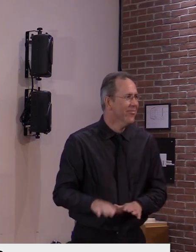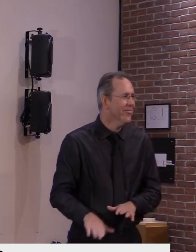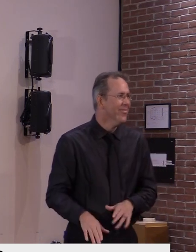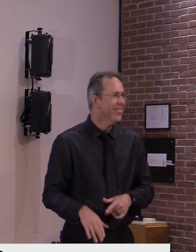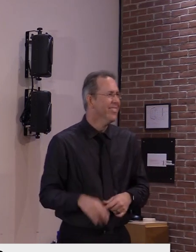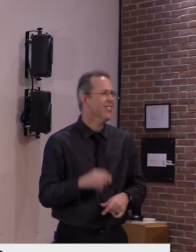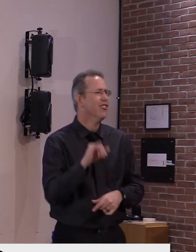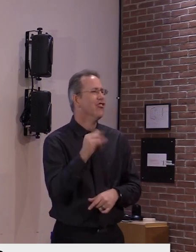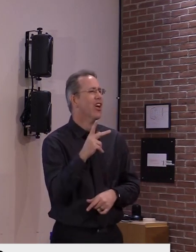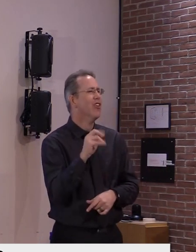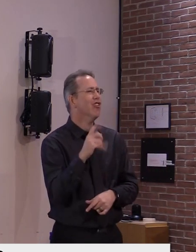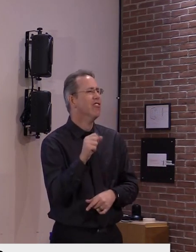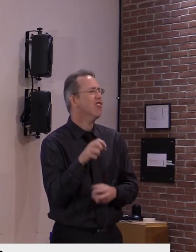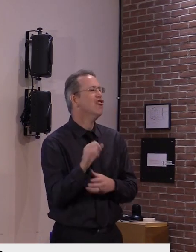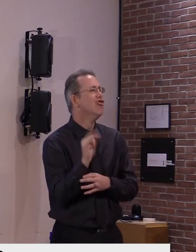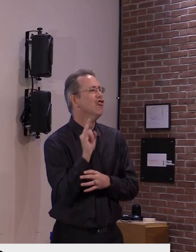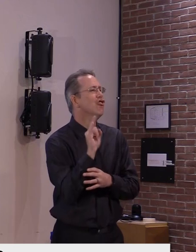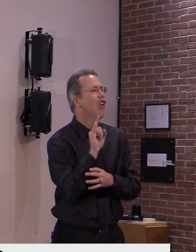Go ahead.